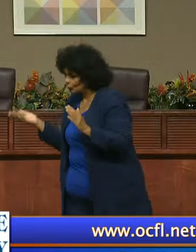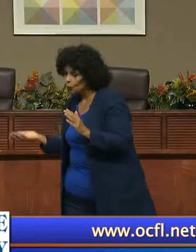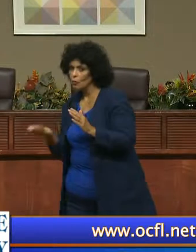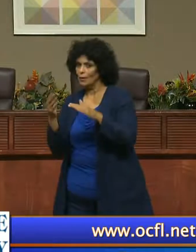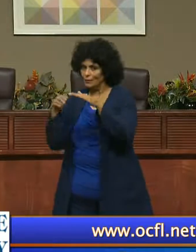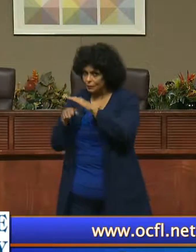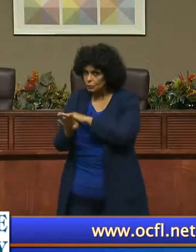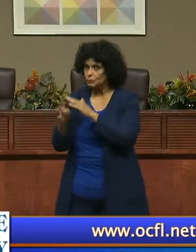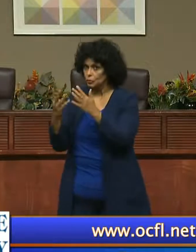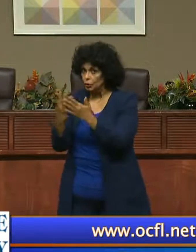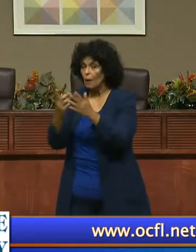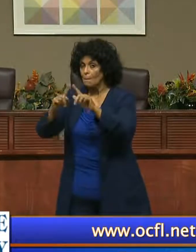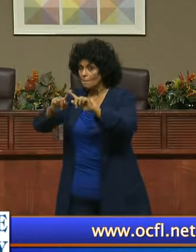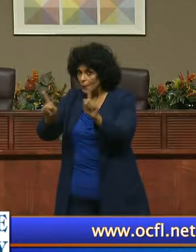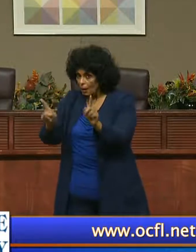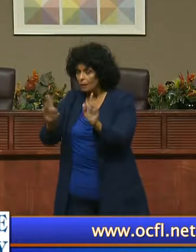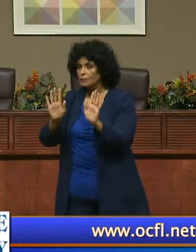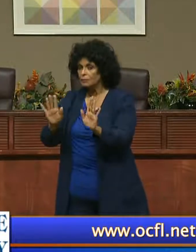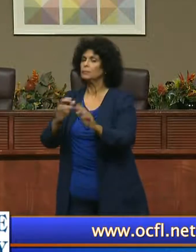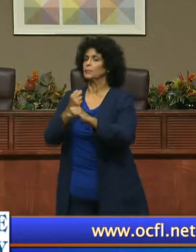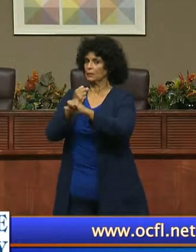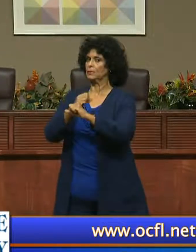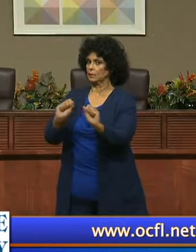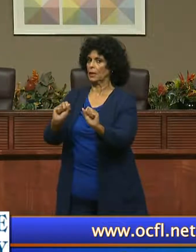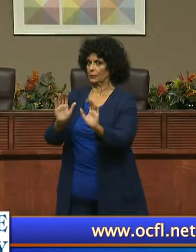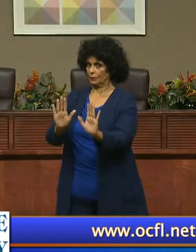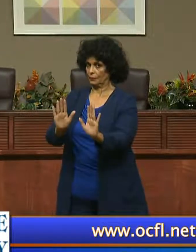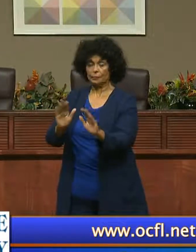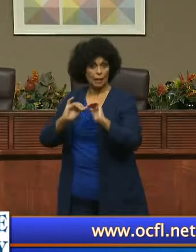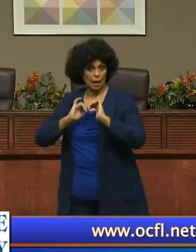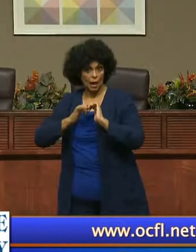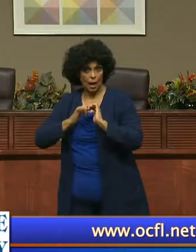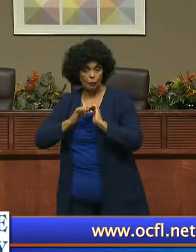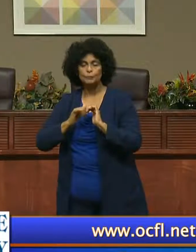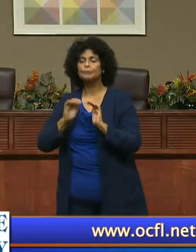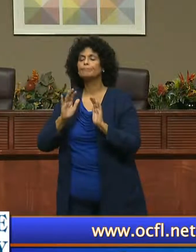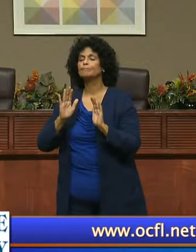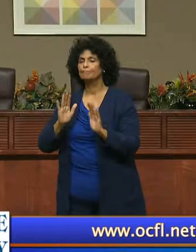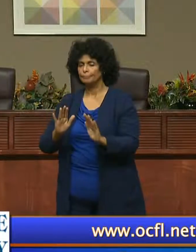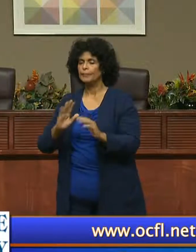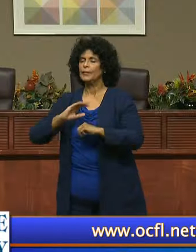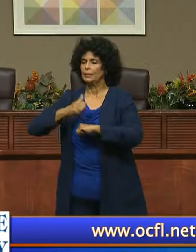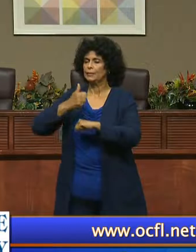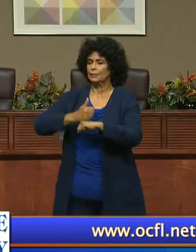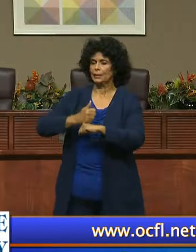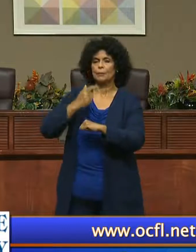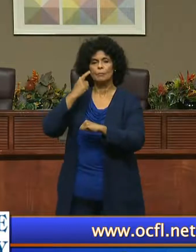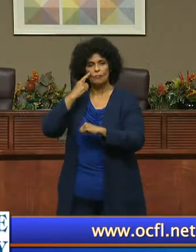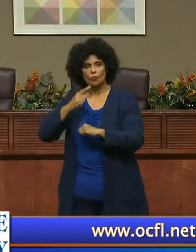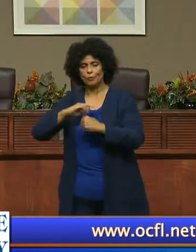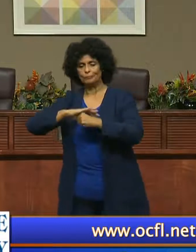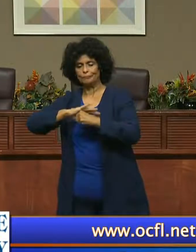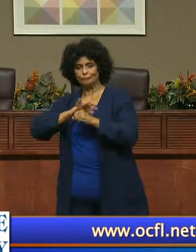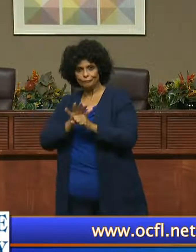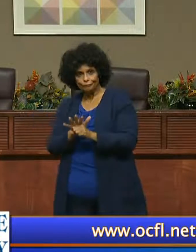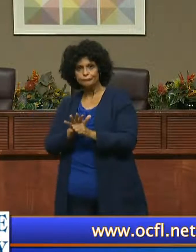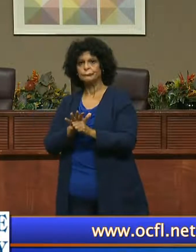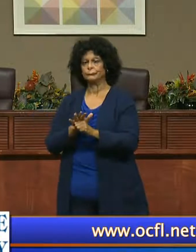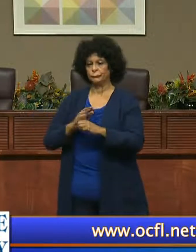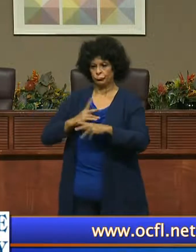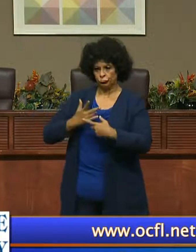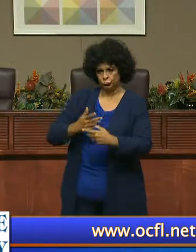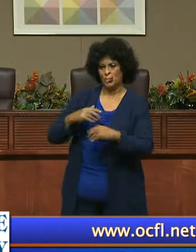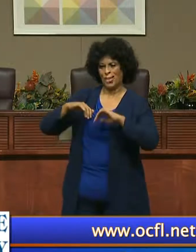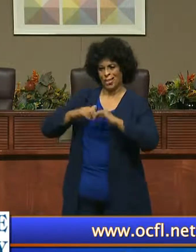The jail has had safety protocols in place through the pandemic, which I think is what has kept the numbers down. But